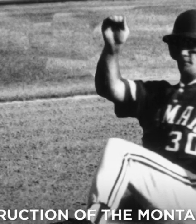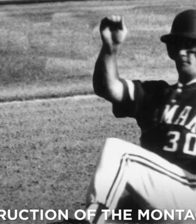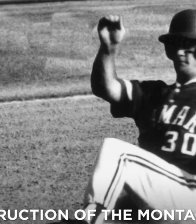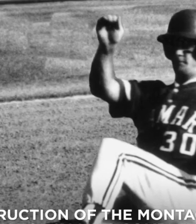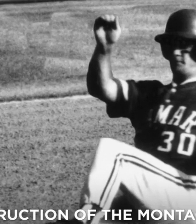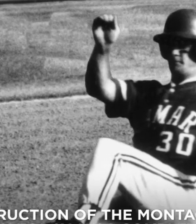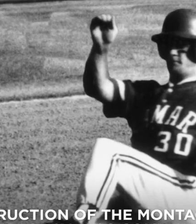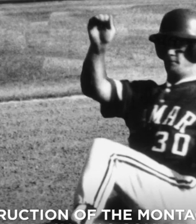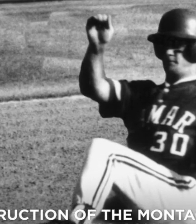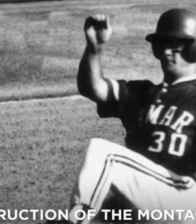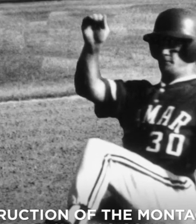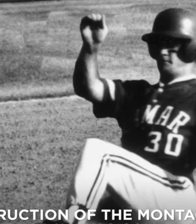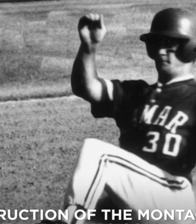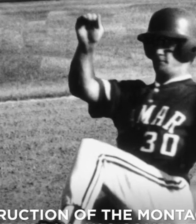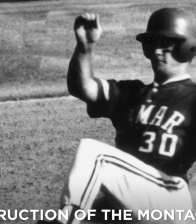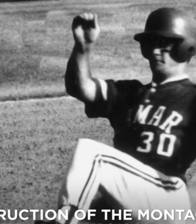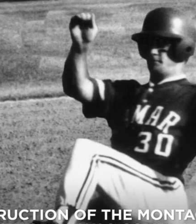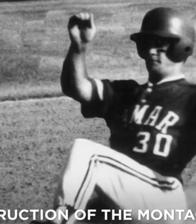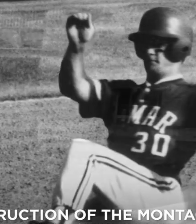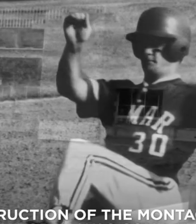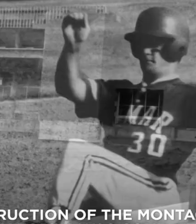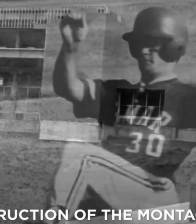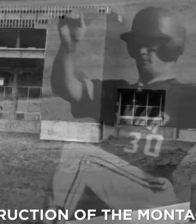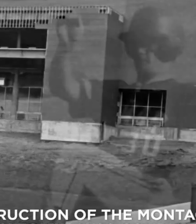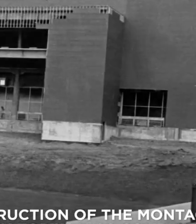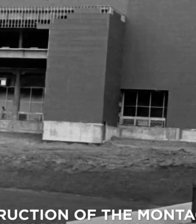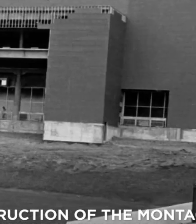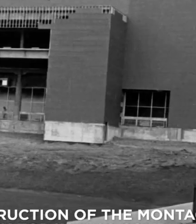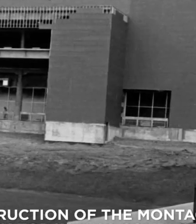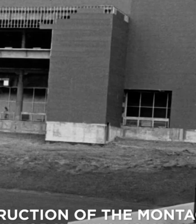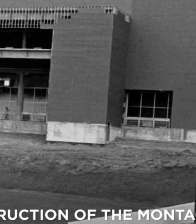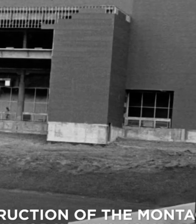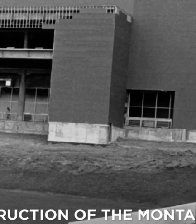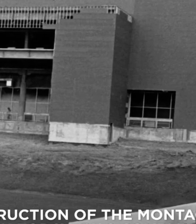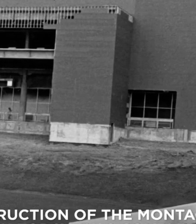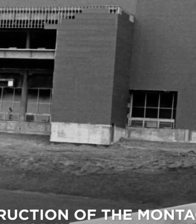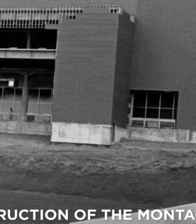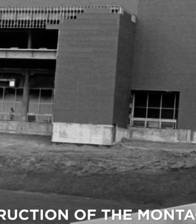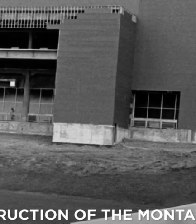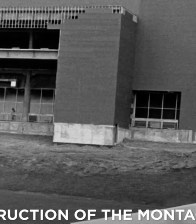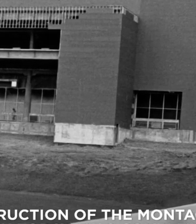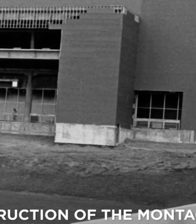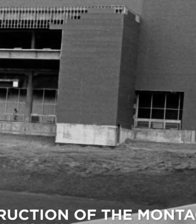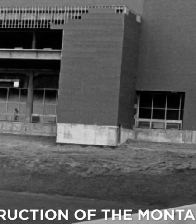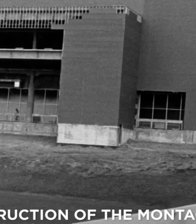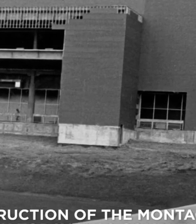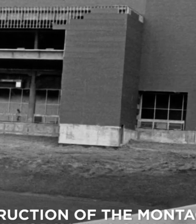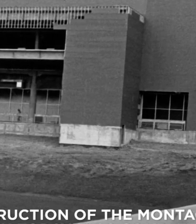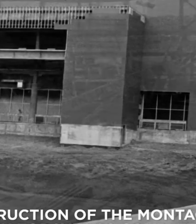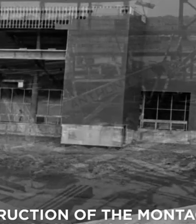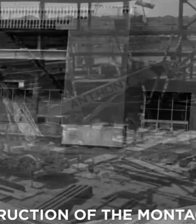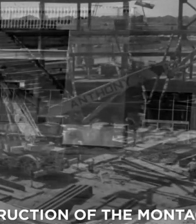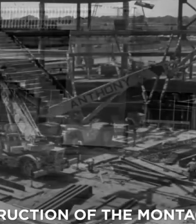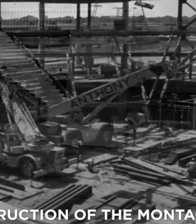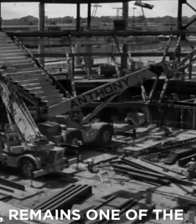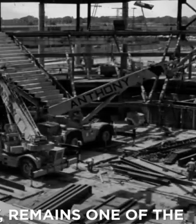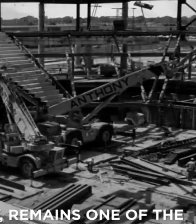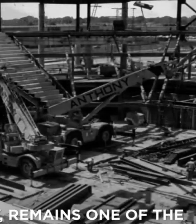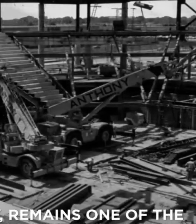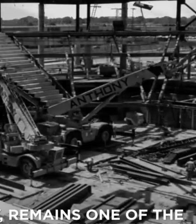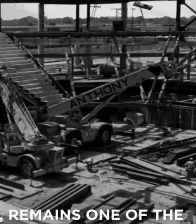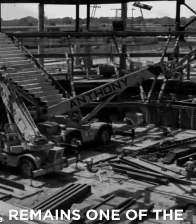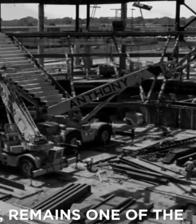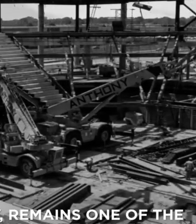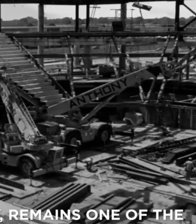growing athletics program. Construction of the Montaigne Center, the arena we sit in today, was completed